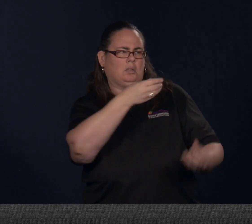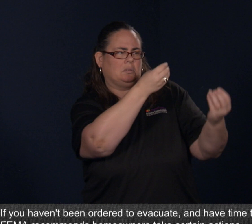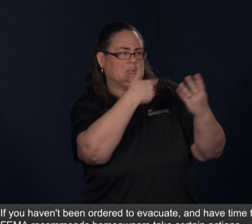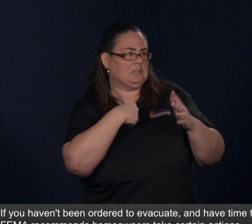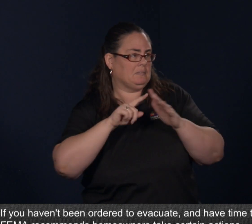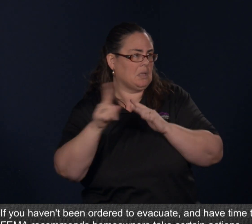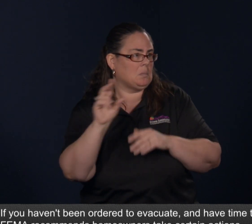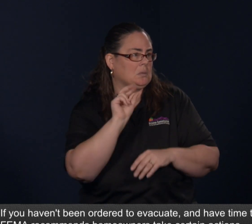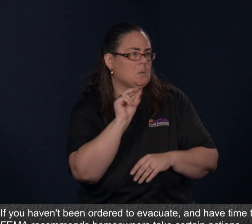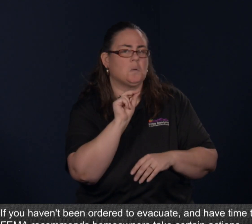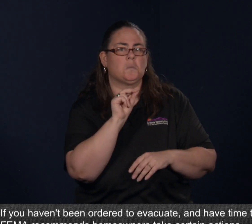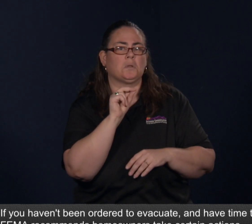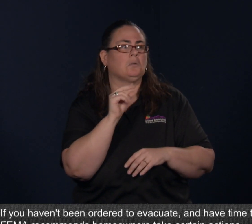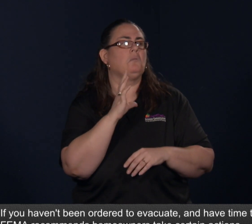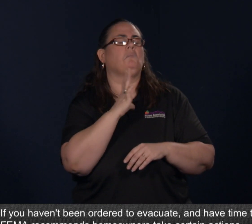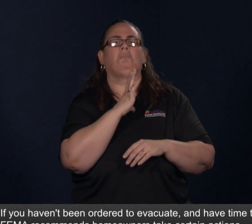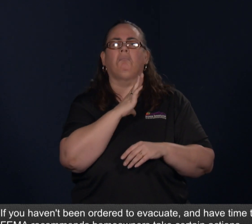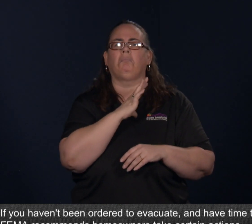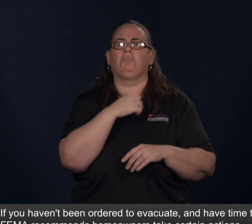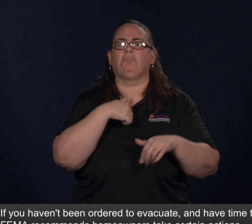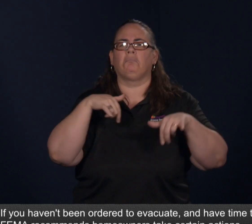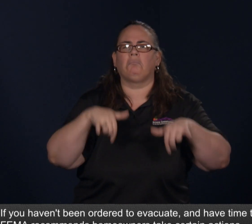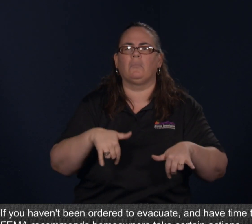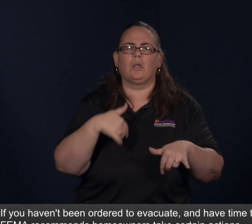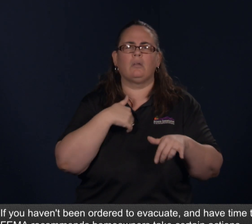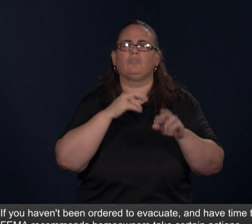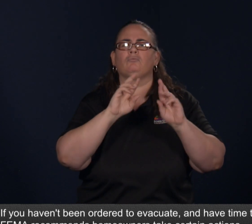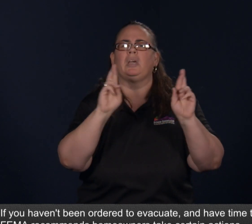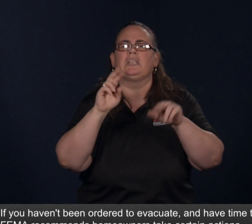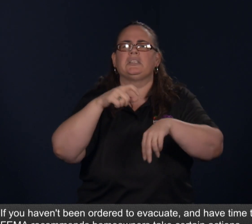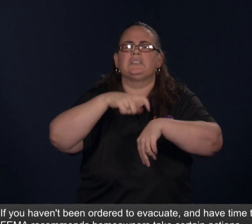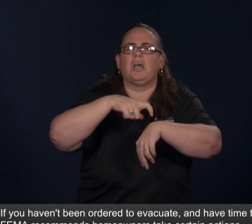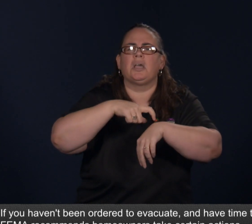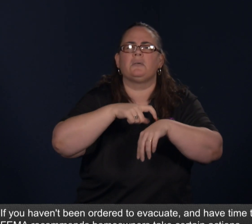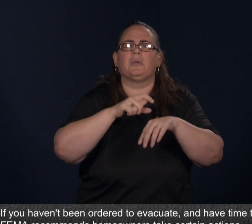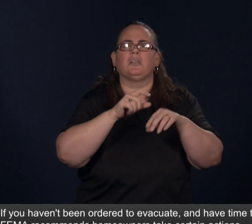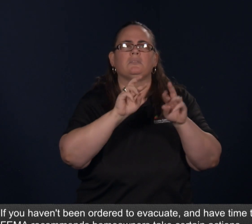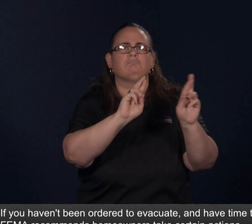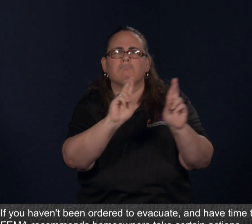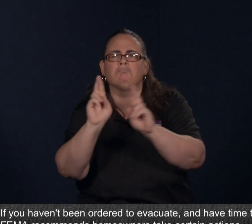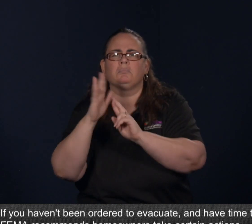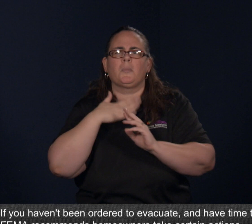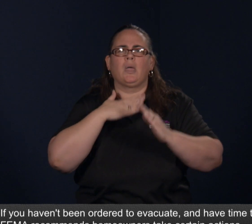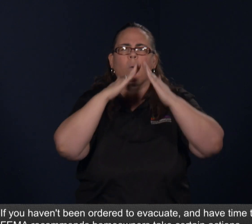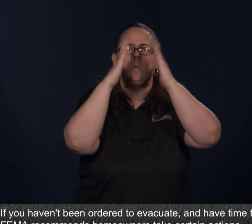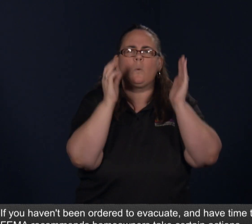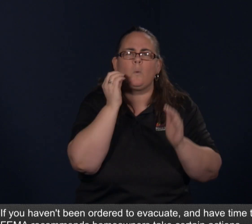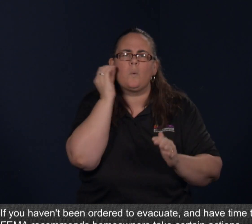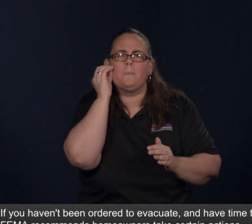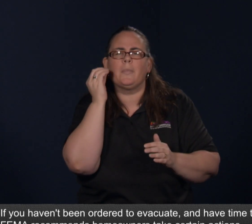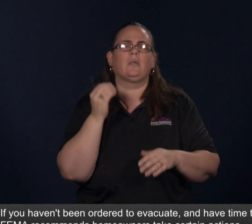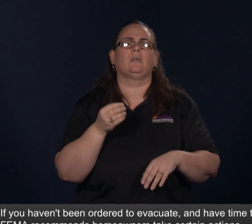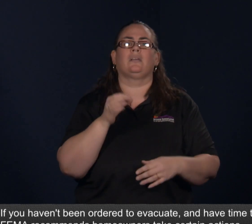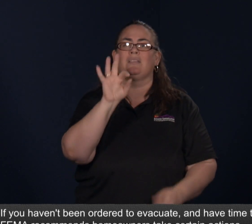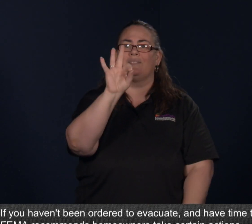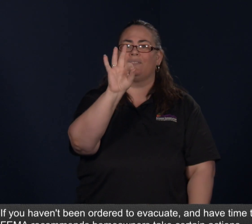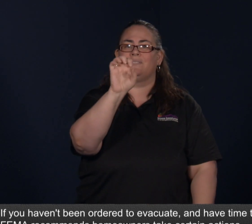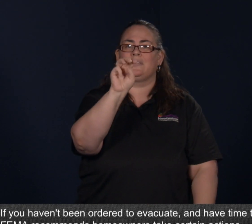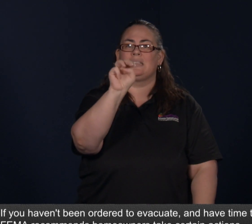If you haven't been ordered to evacuate and have time to prepare your home, FEMA recommends homeowners take certain actions.